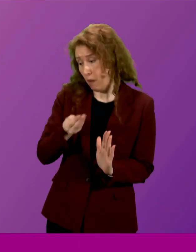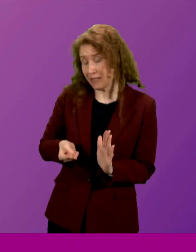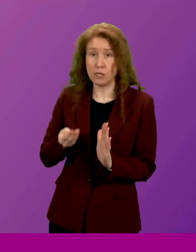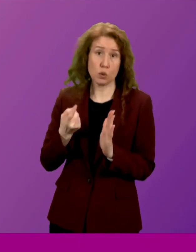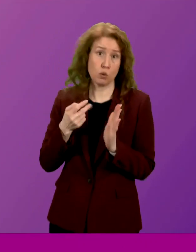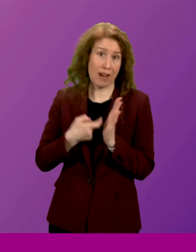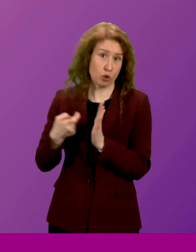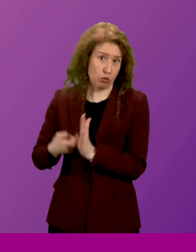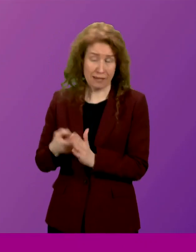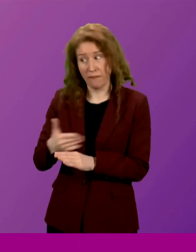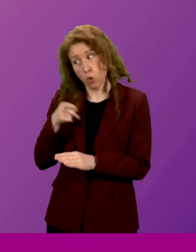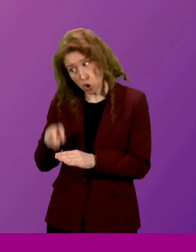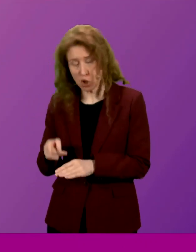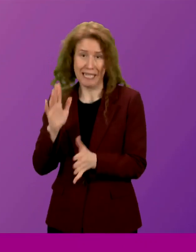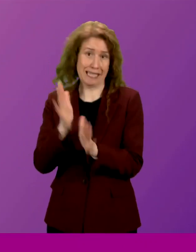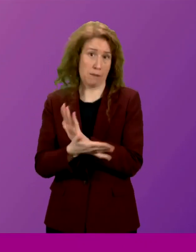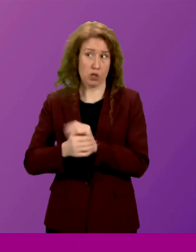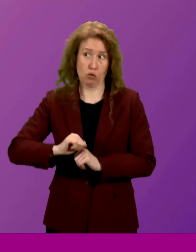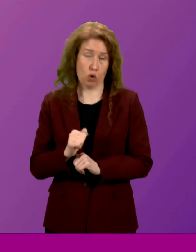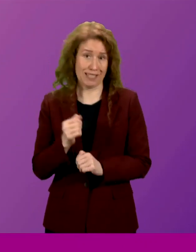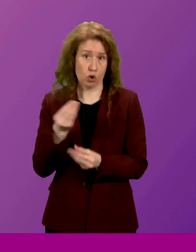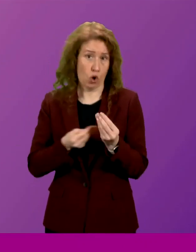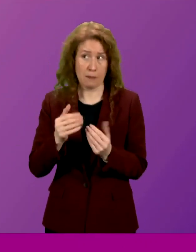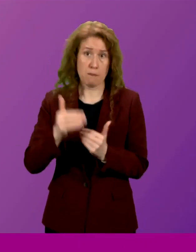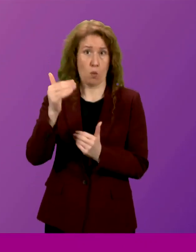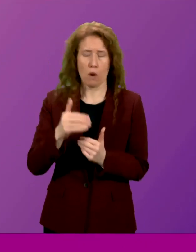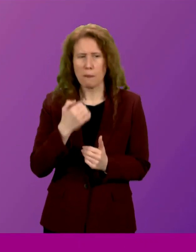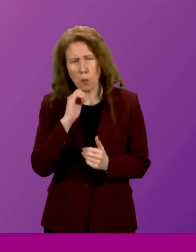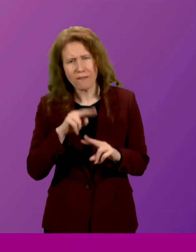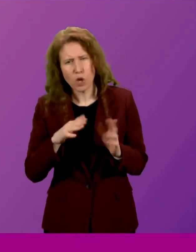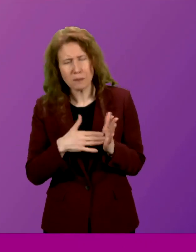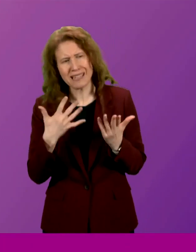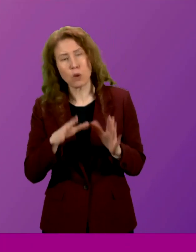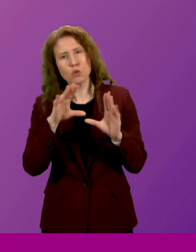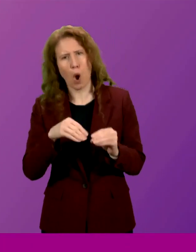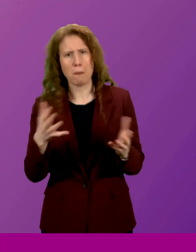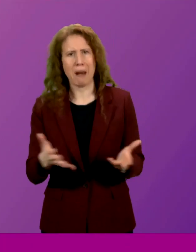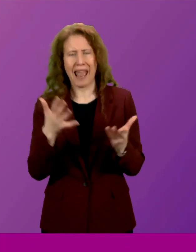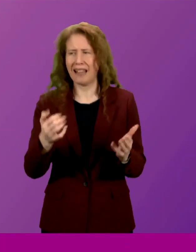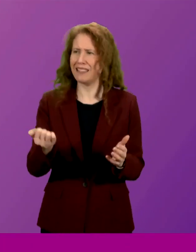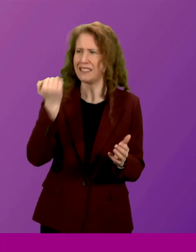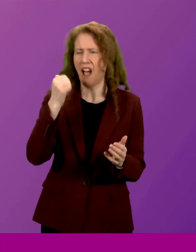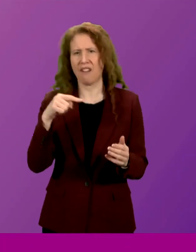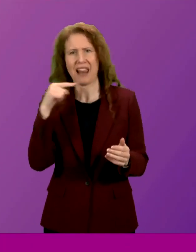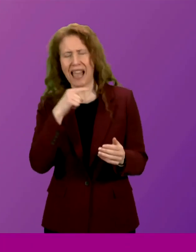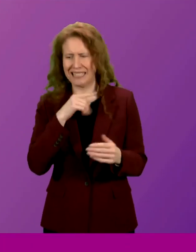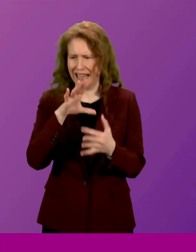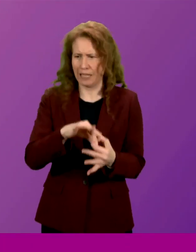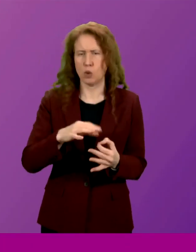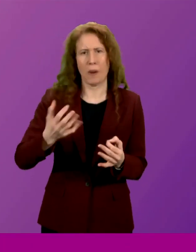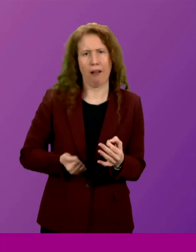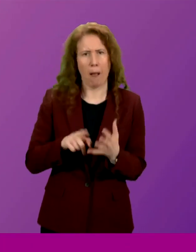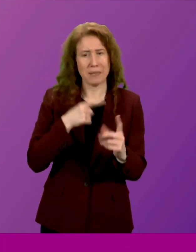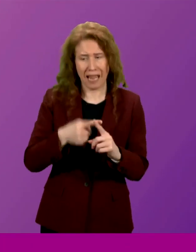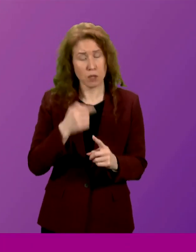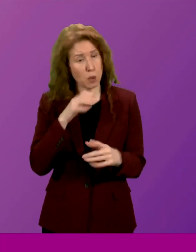she inflicts yet more damage on the Scottish economy. But will the First Minister now stop playing the daft laddie on income tax and concede